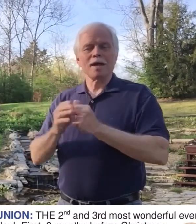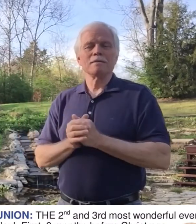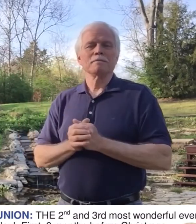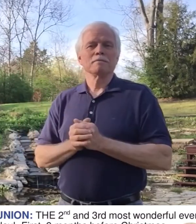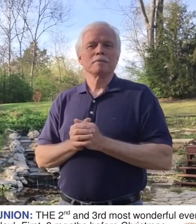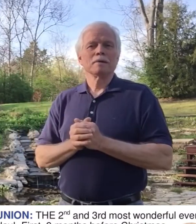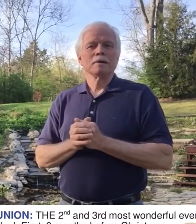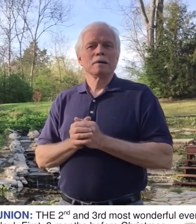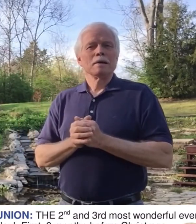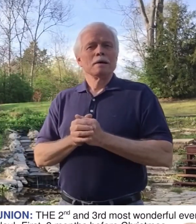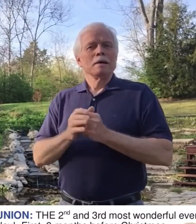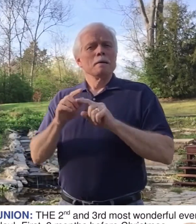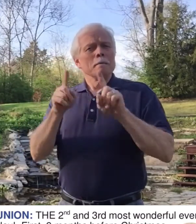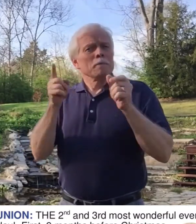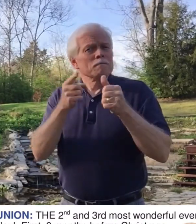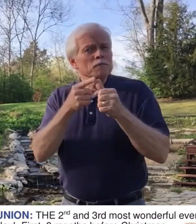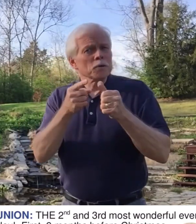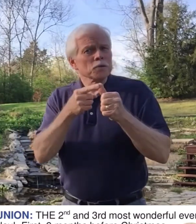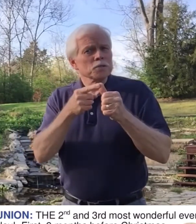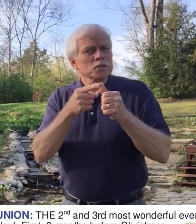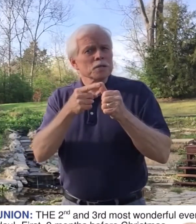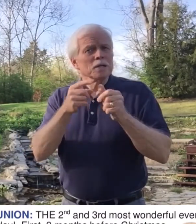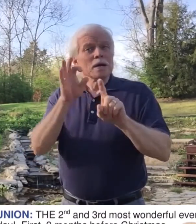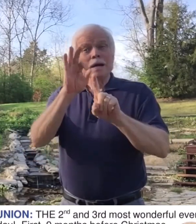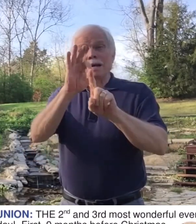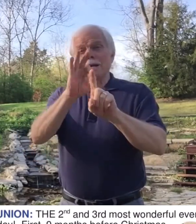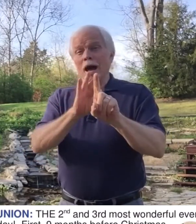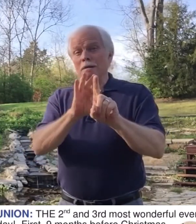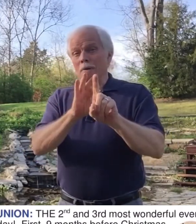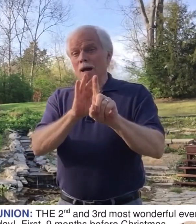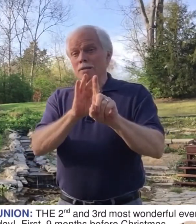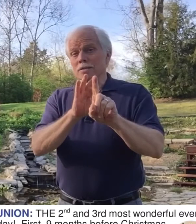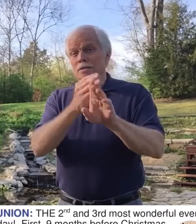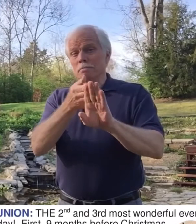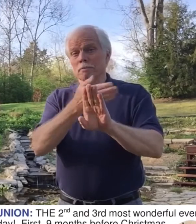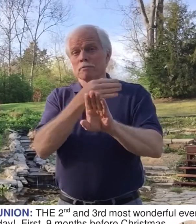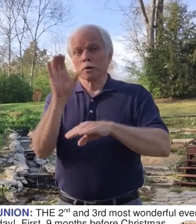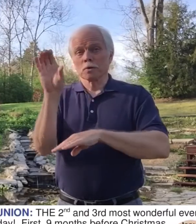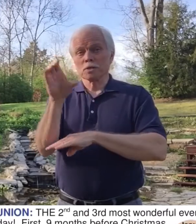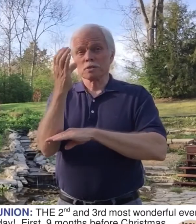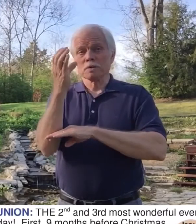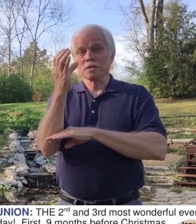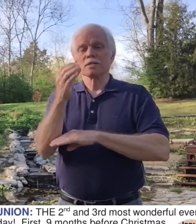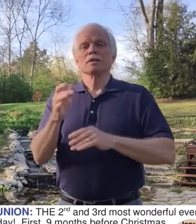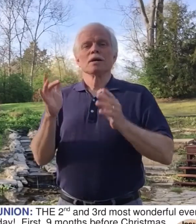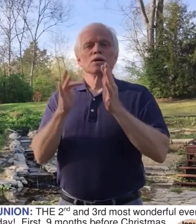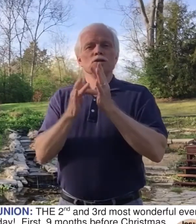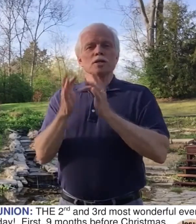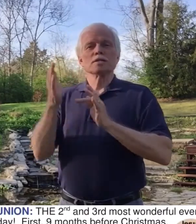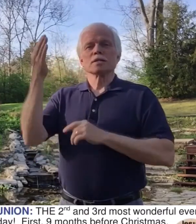But first, nine months before Christmas, Jesus,